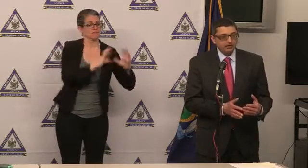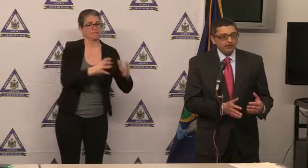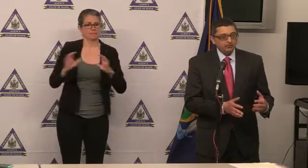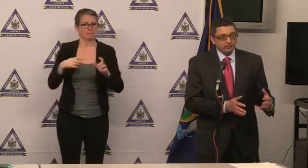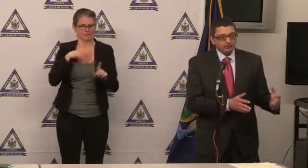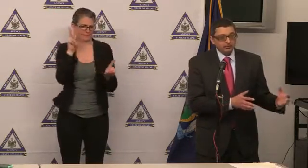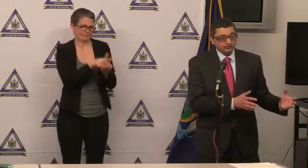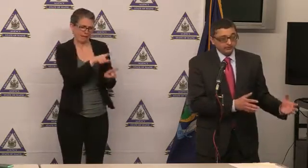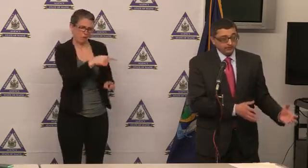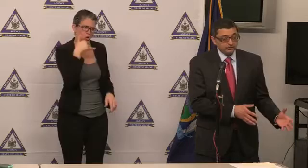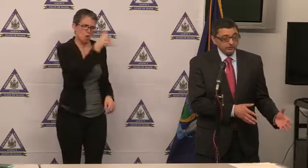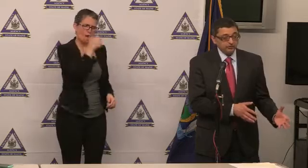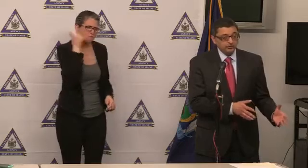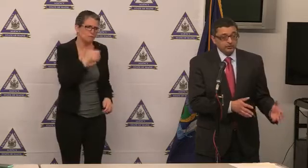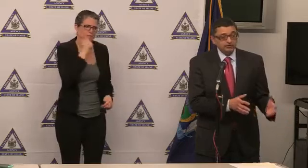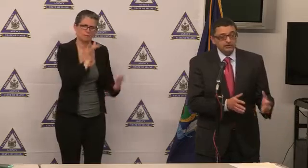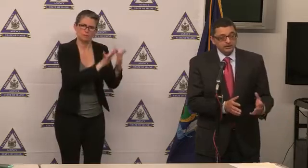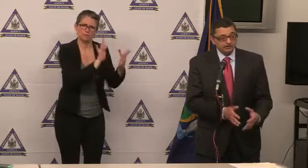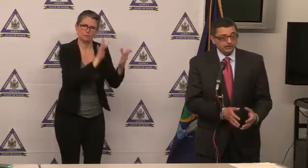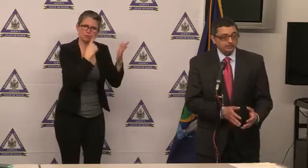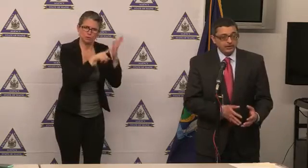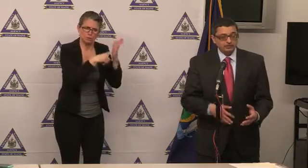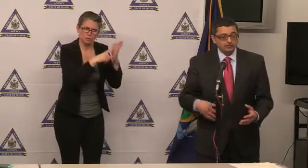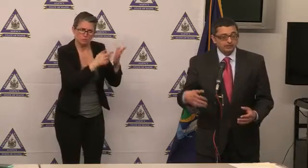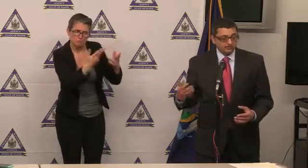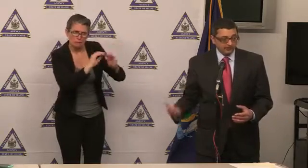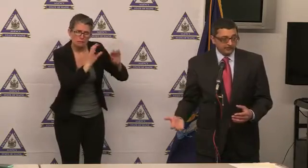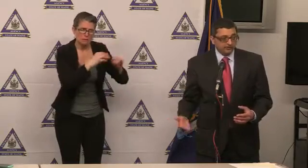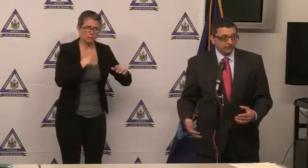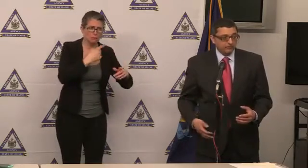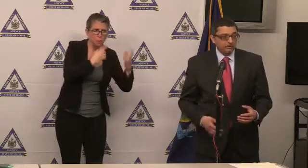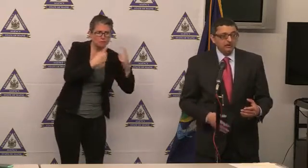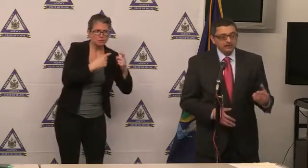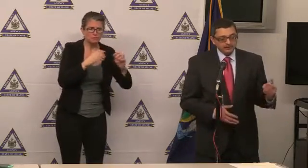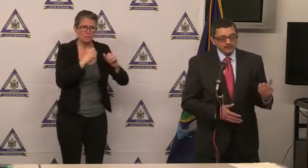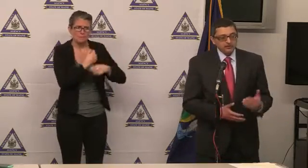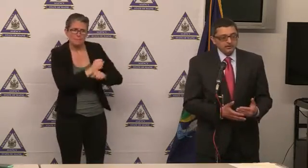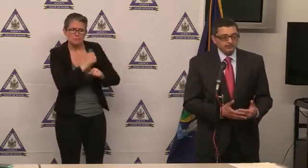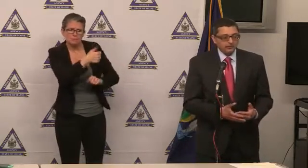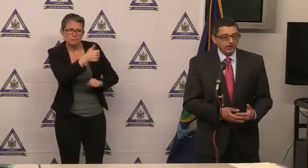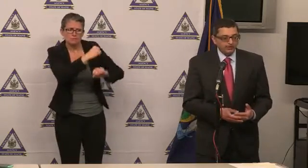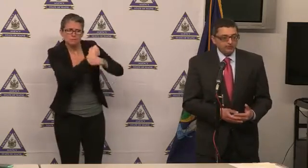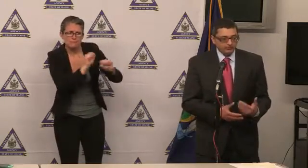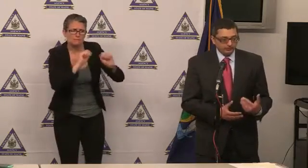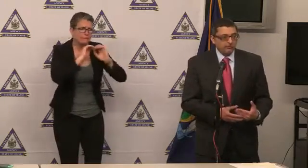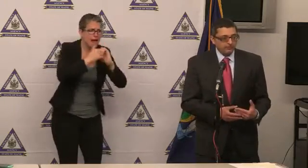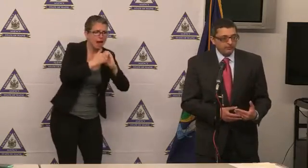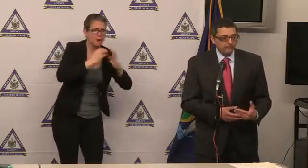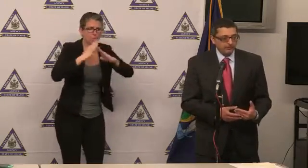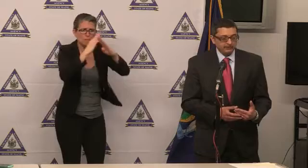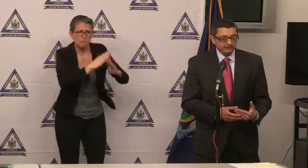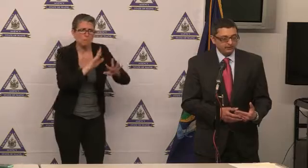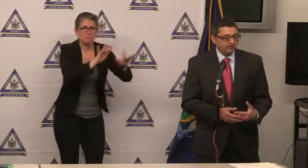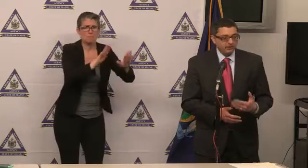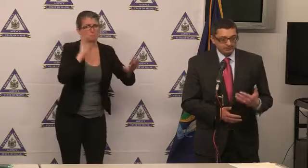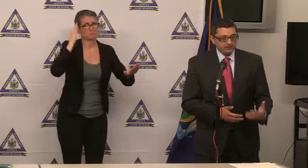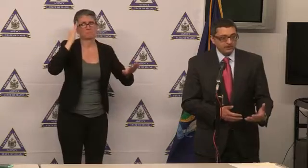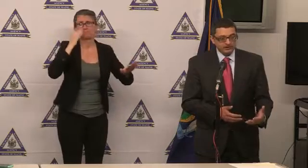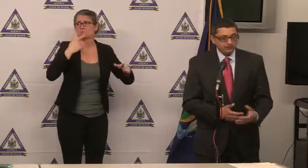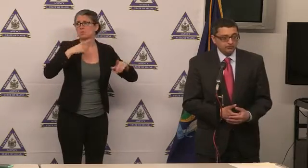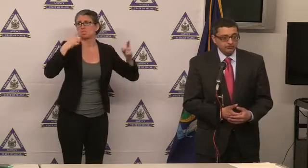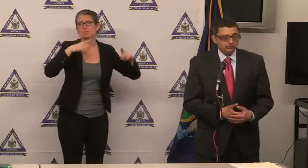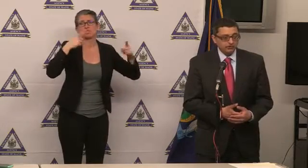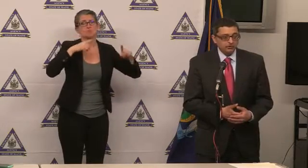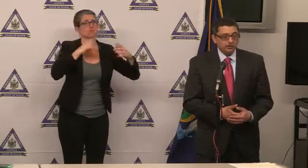got, whether it's infection control, clinical management, protective equipment, is immediately routed to a senior member of my team for